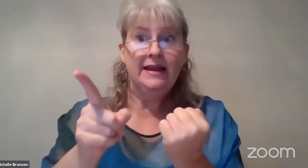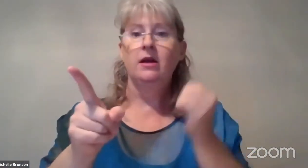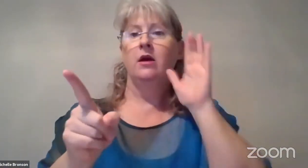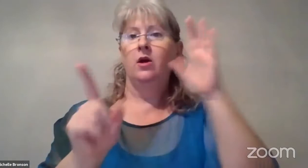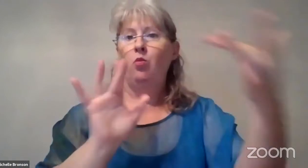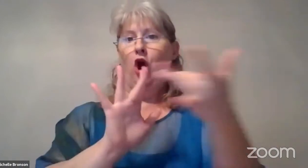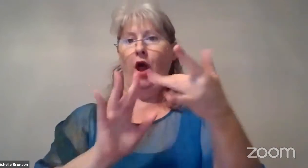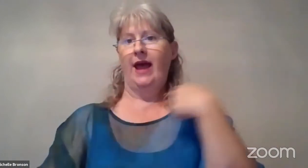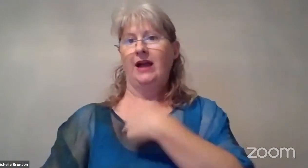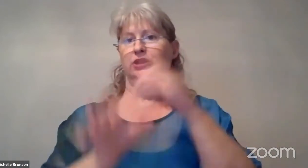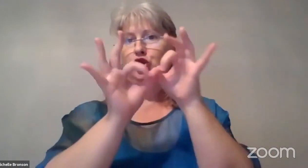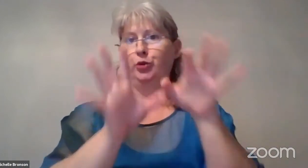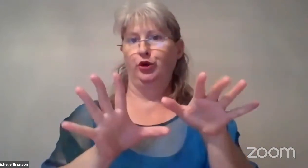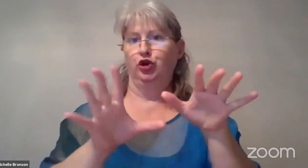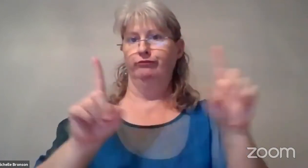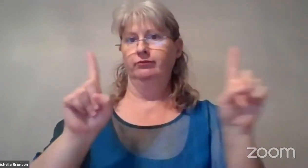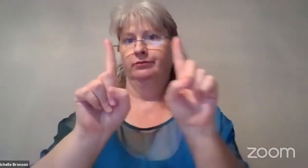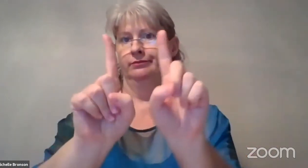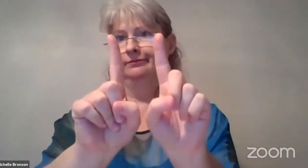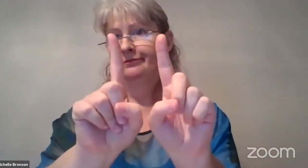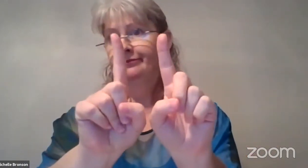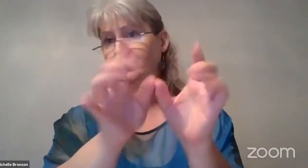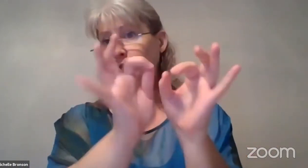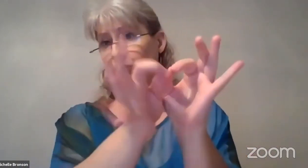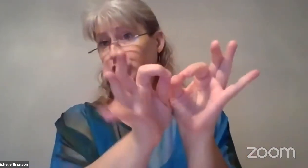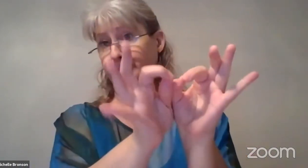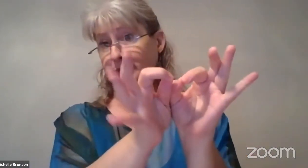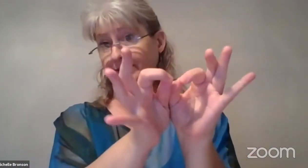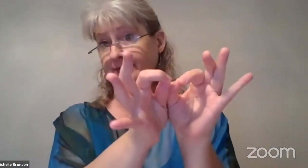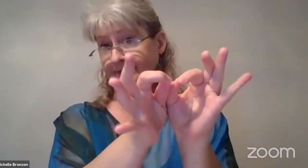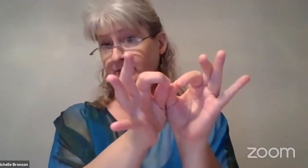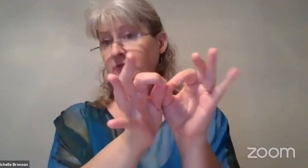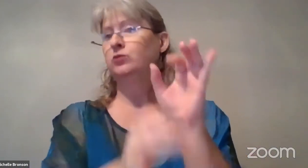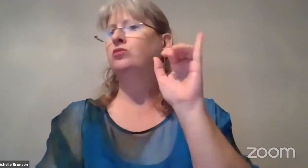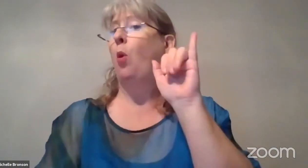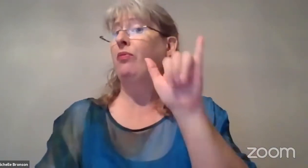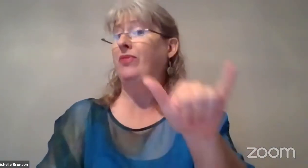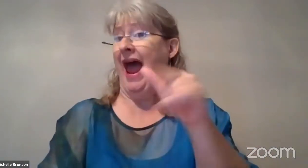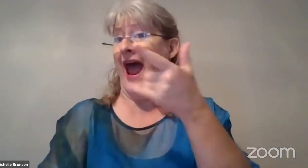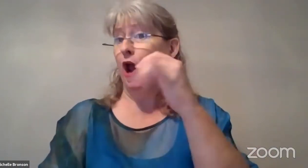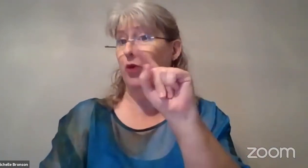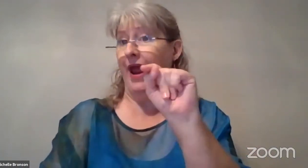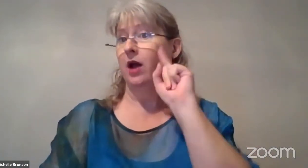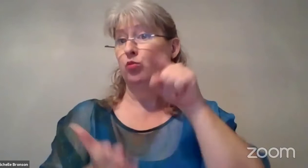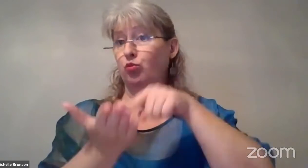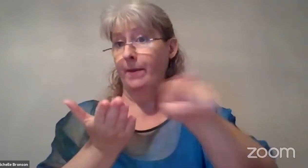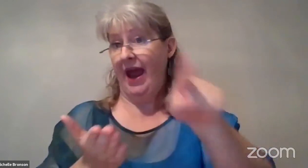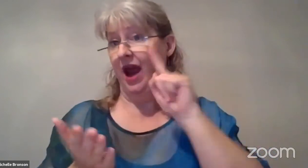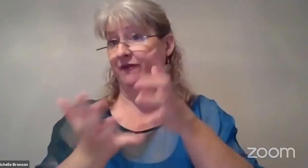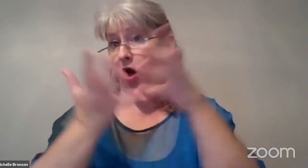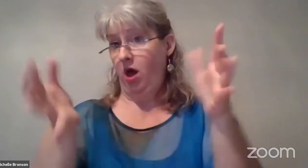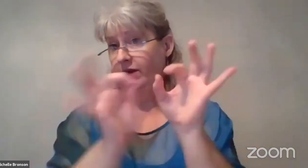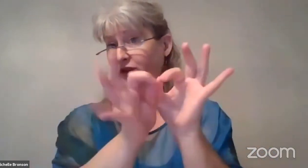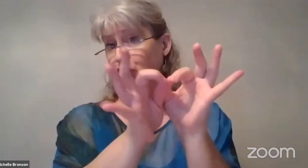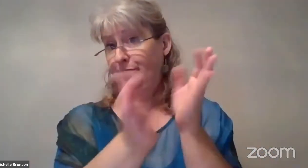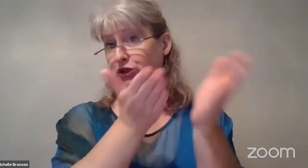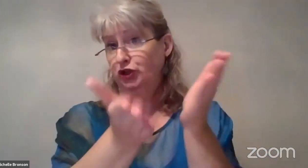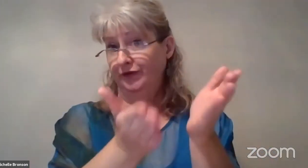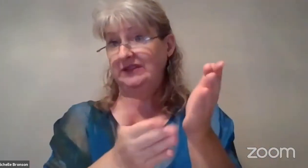hearing individual or a family member who has that, they will reach out to us. We will go out with an interpreter, and that